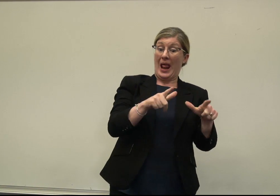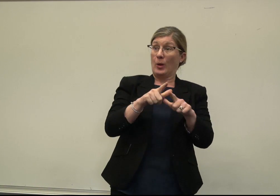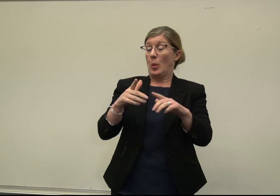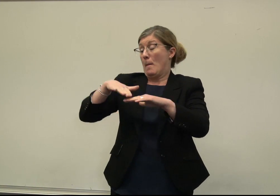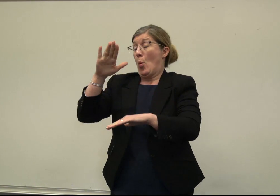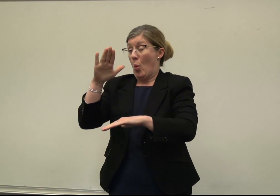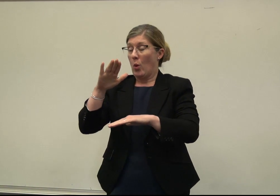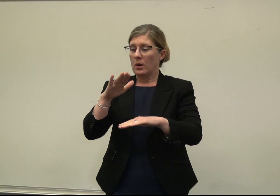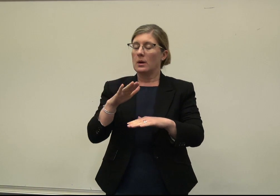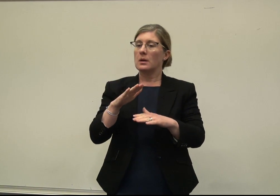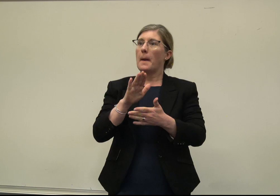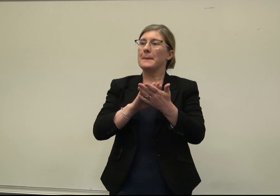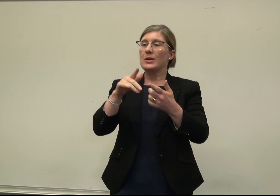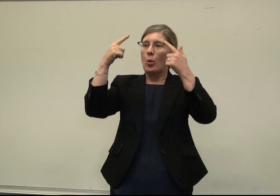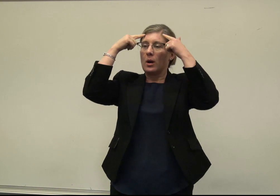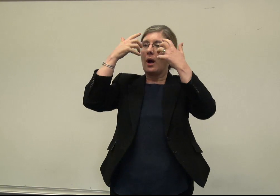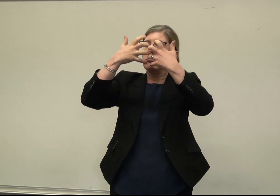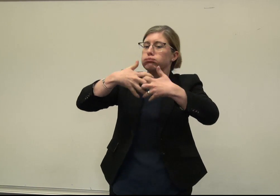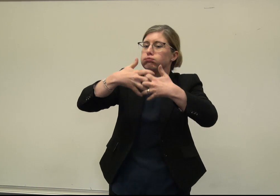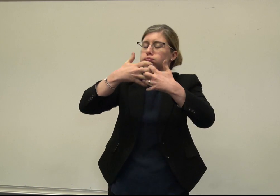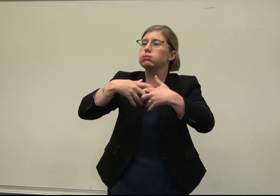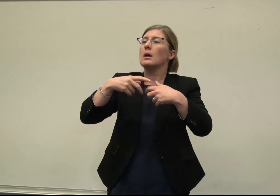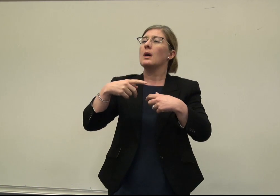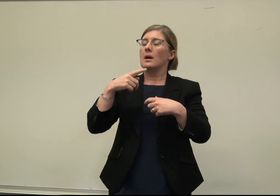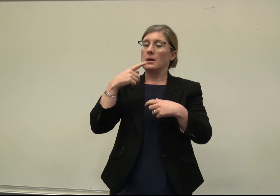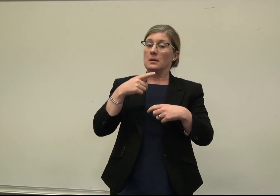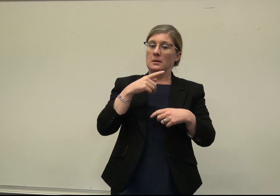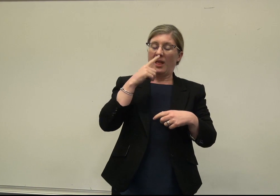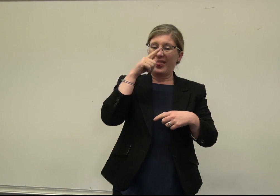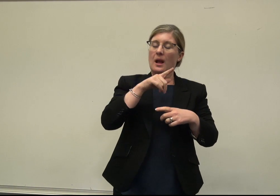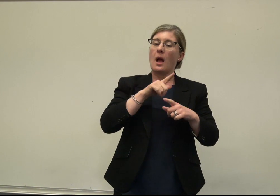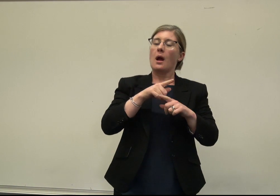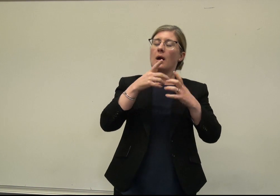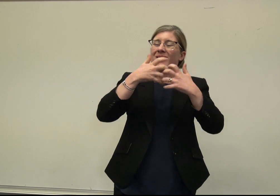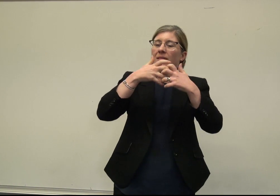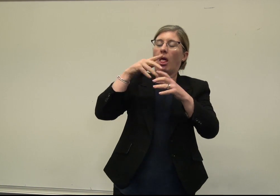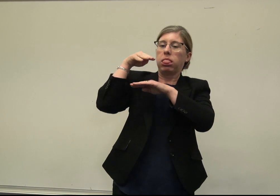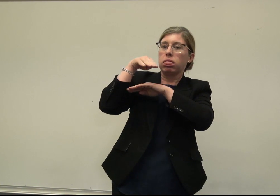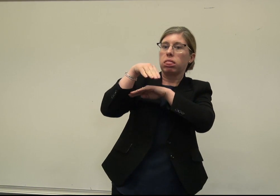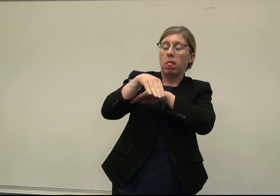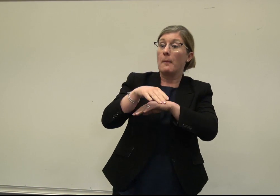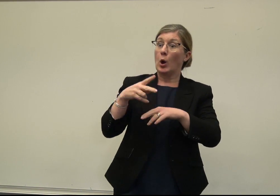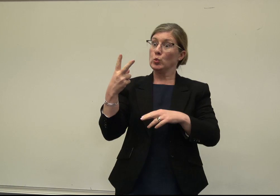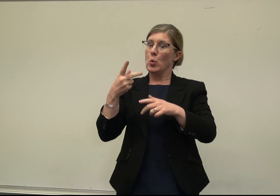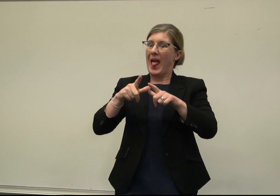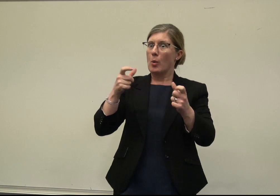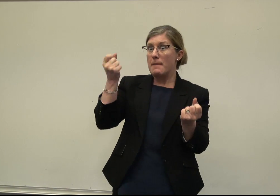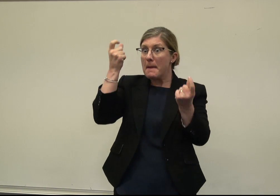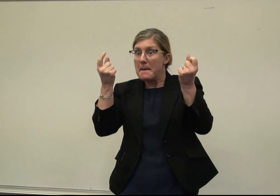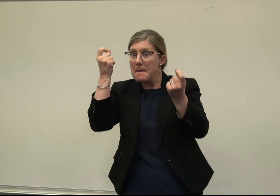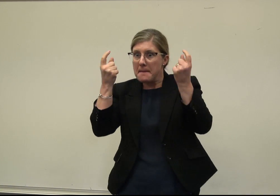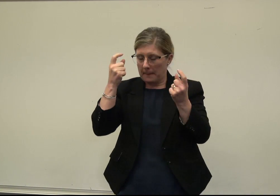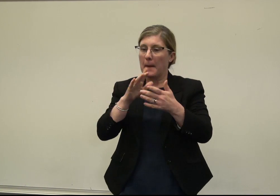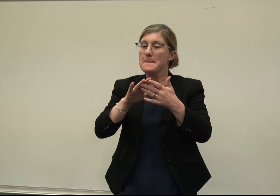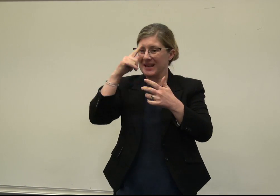decline of mental functions, both in normal cases everybody ages in